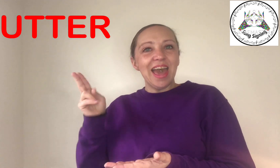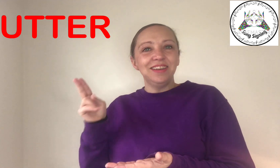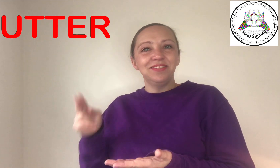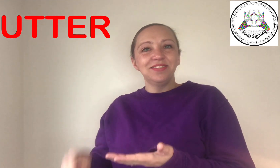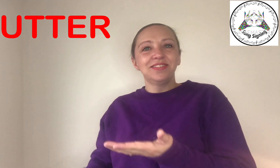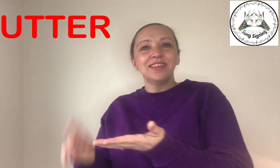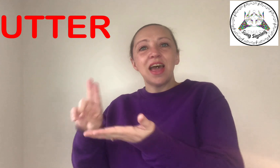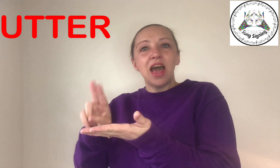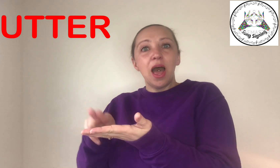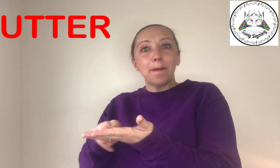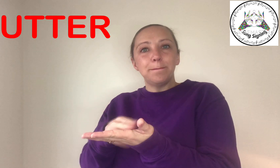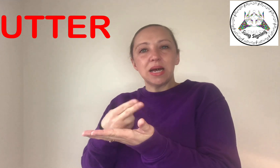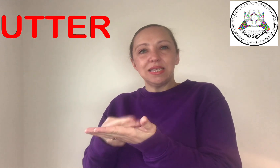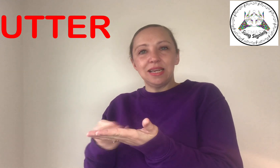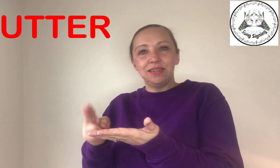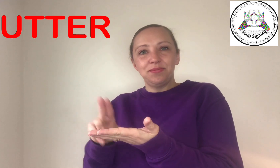Again, butter.